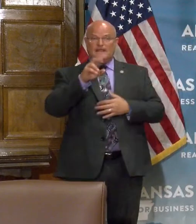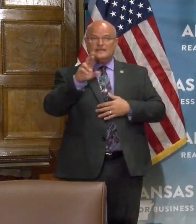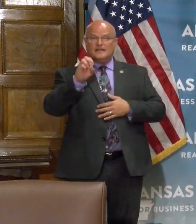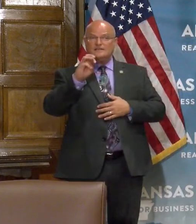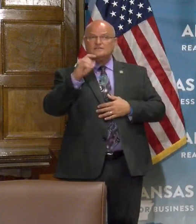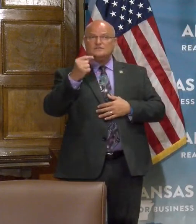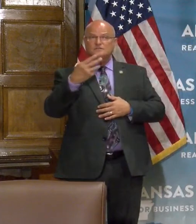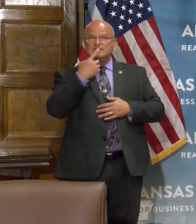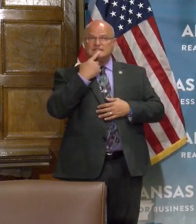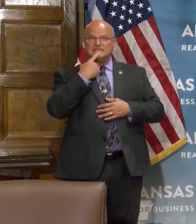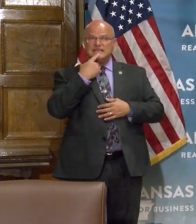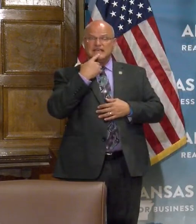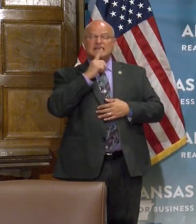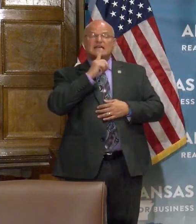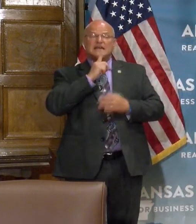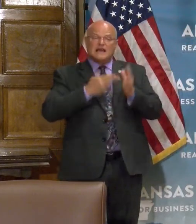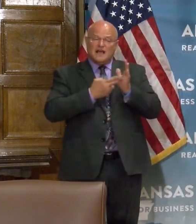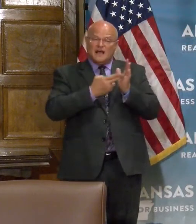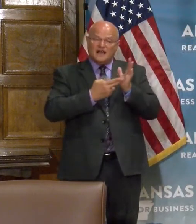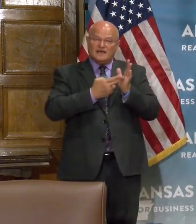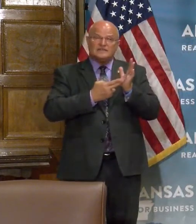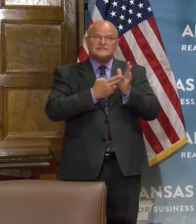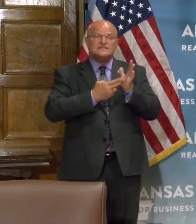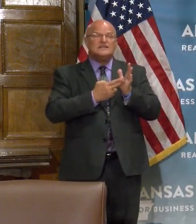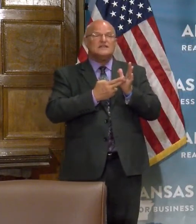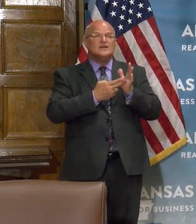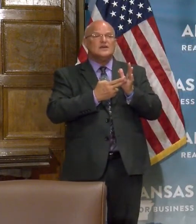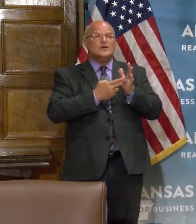Smith pointed out, we actually,